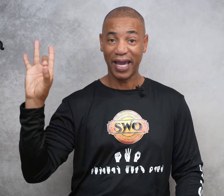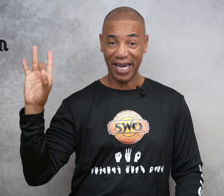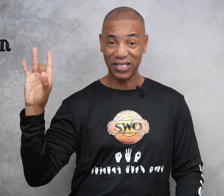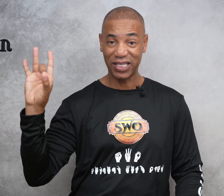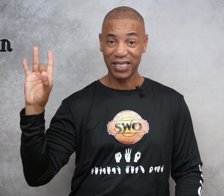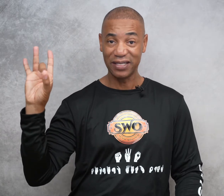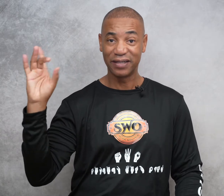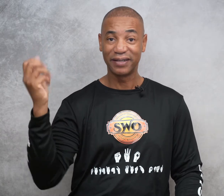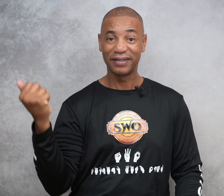18,